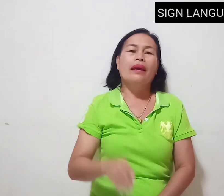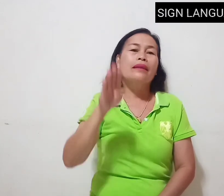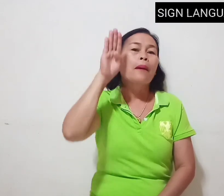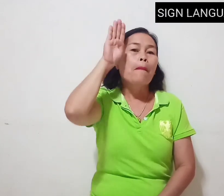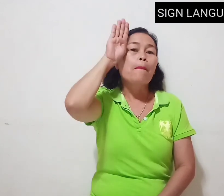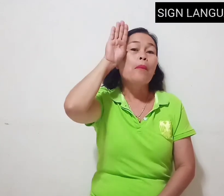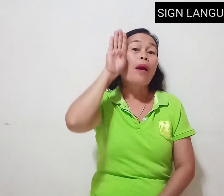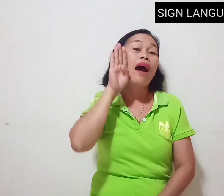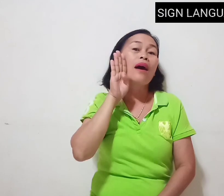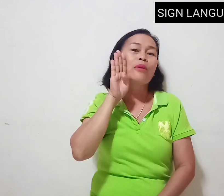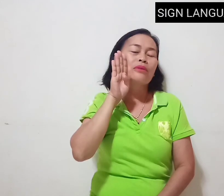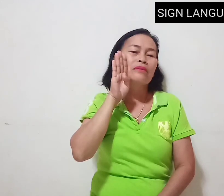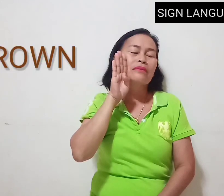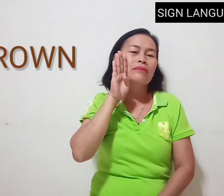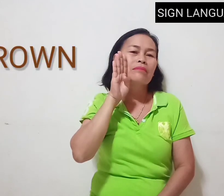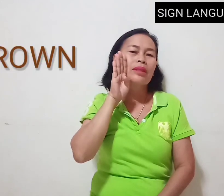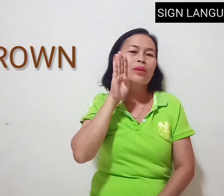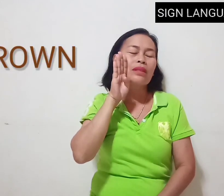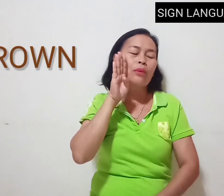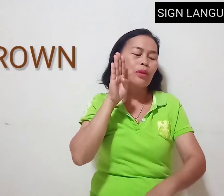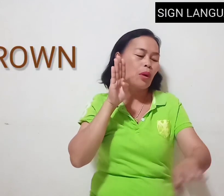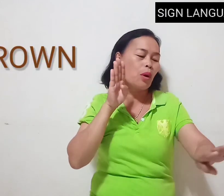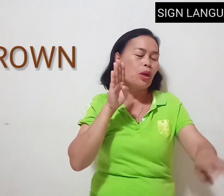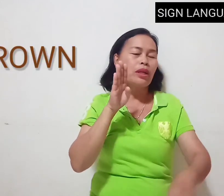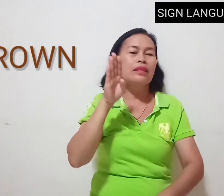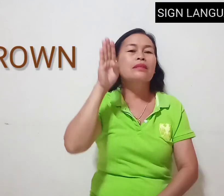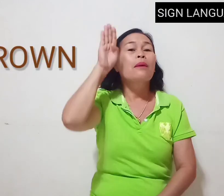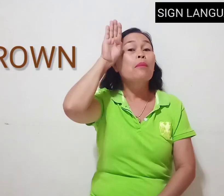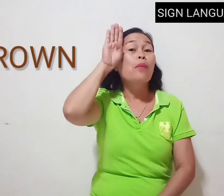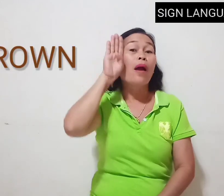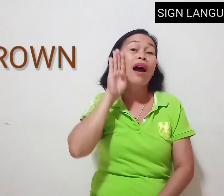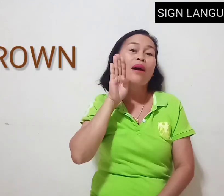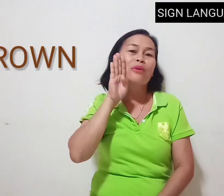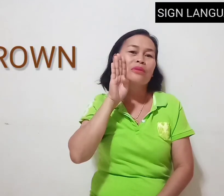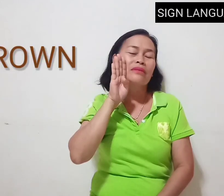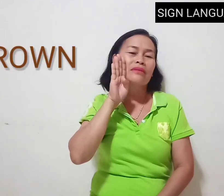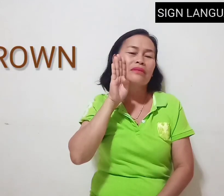Then, brown. Because our color is brown.